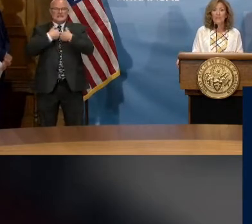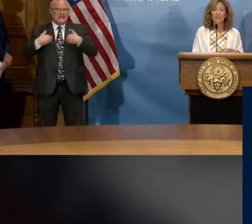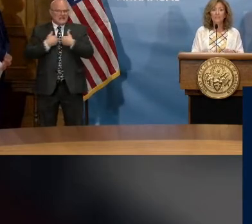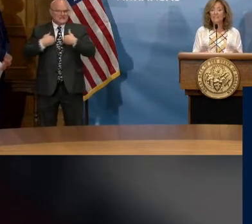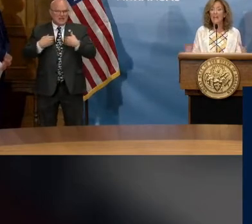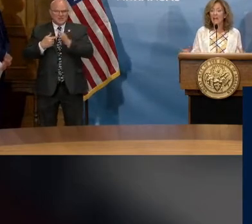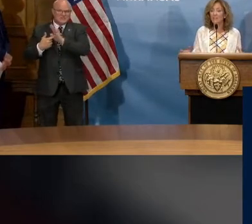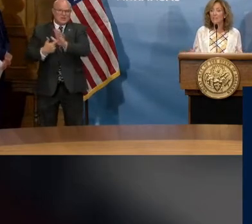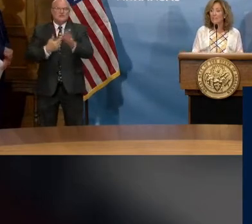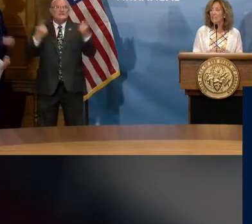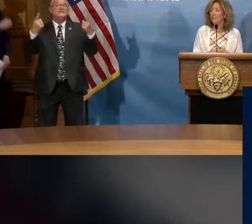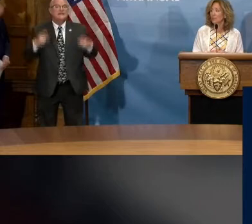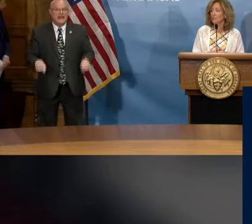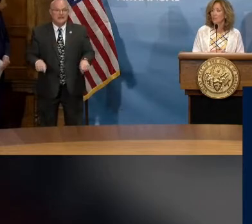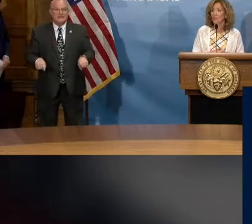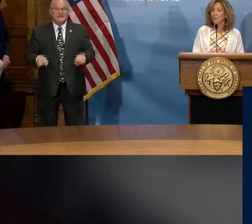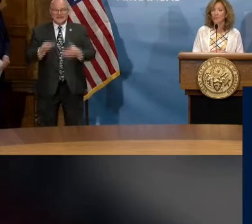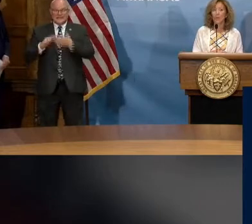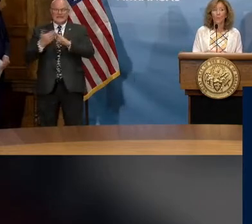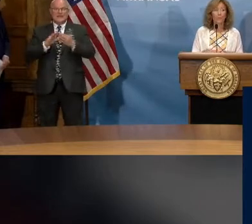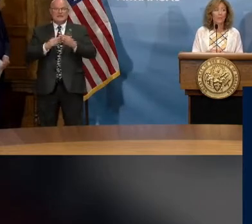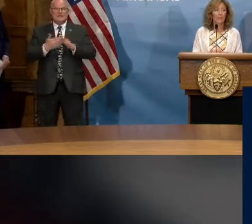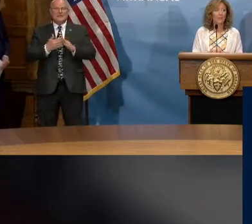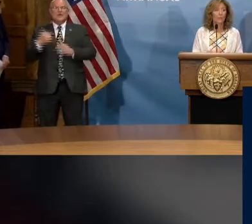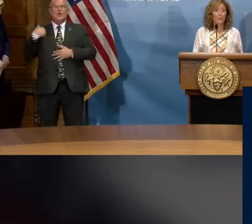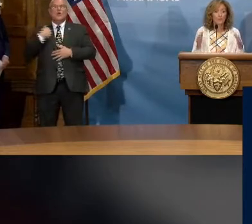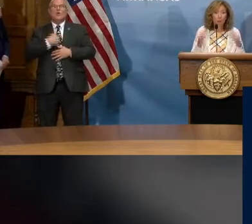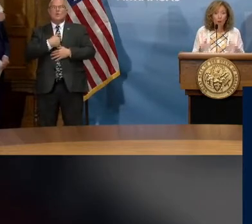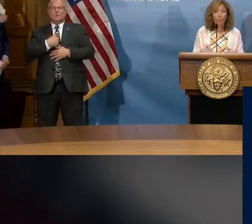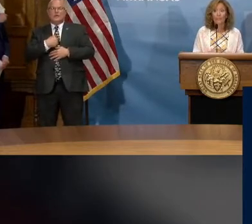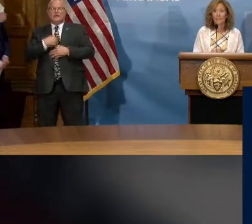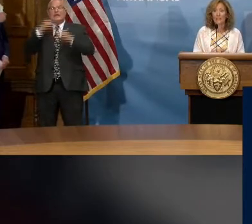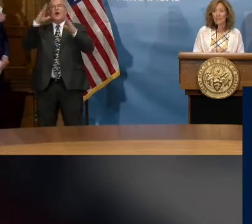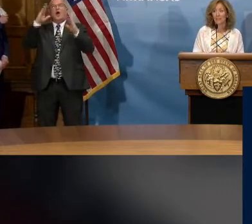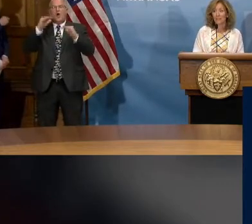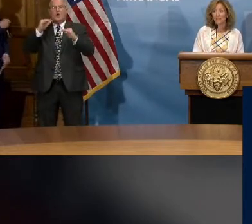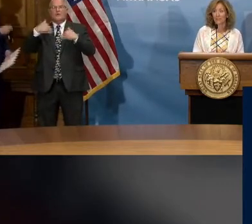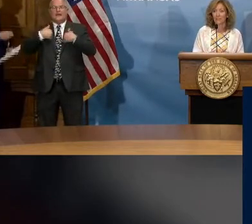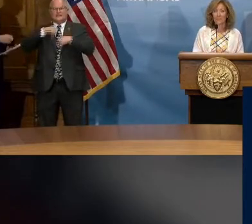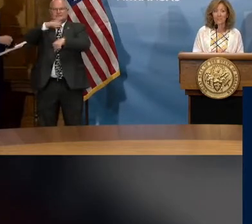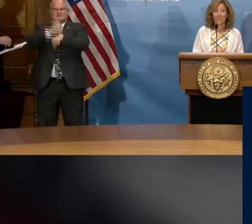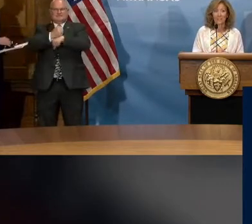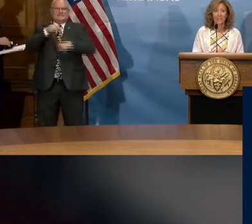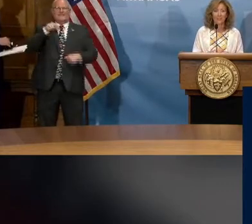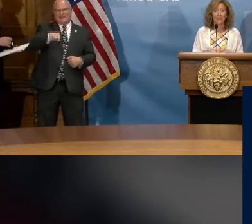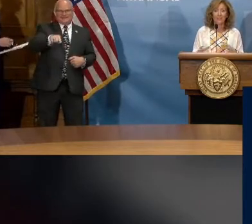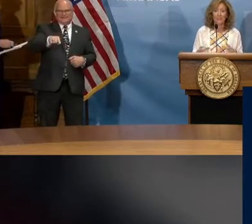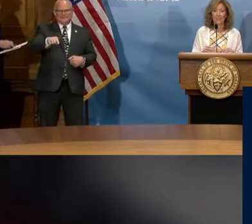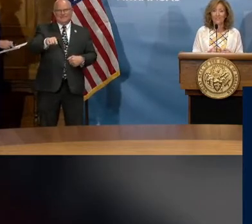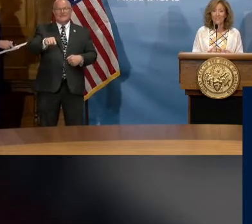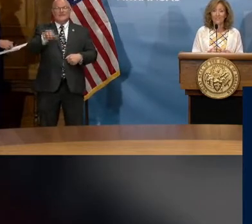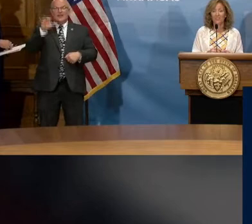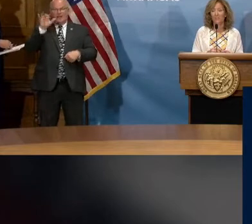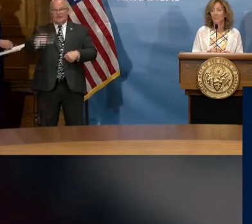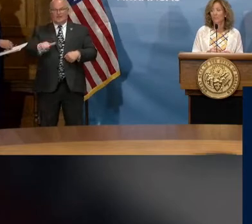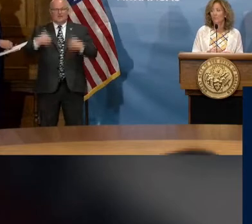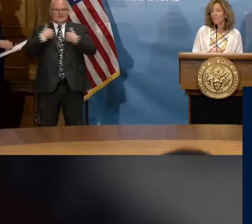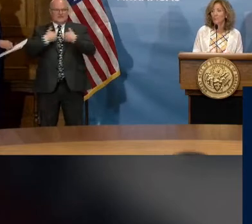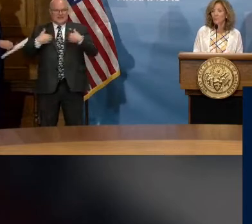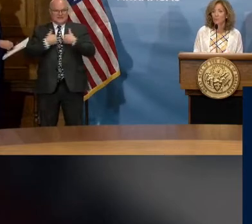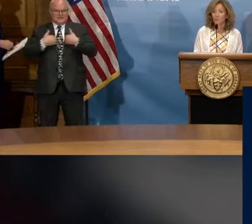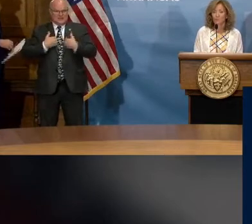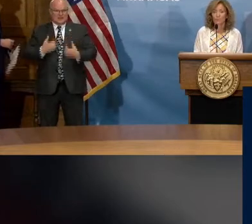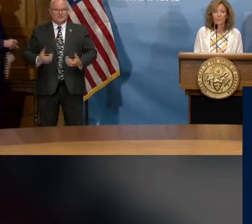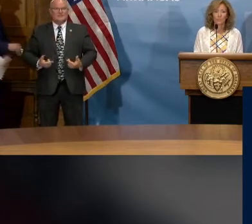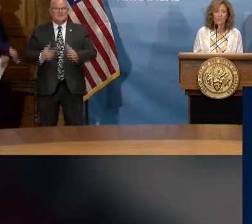shows. If it's happening in a community, we hopefully have it on our list. Those livestock shows, if you